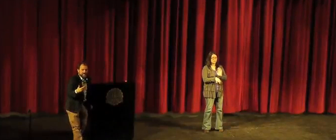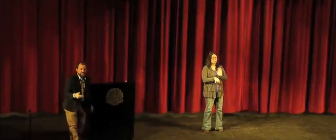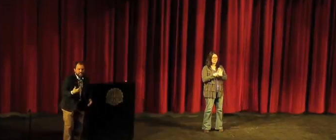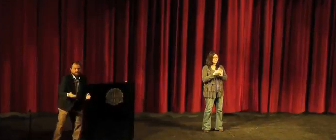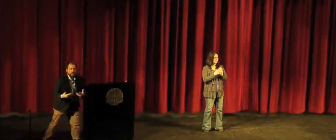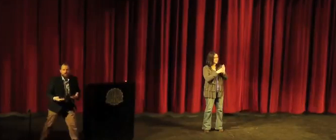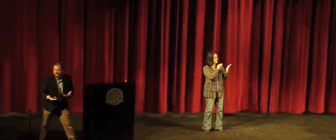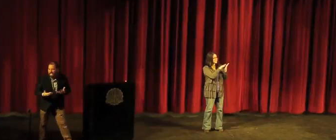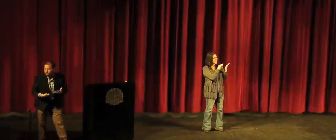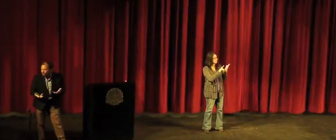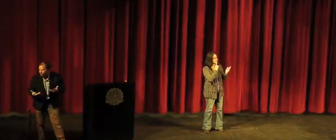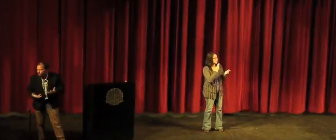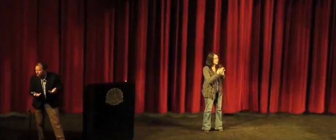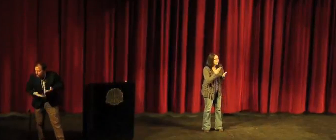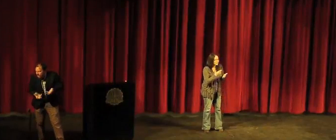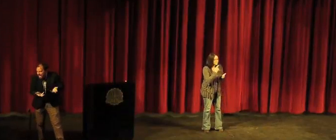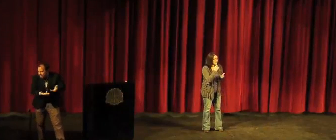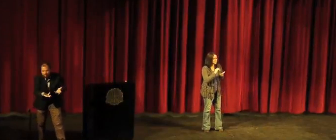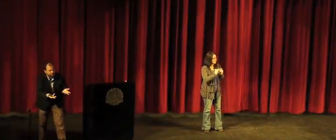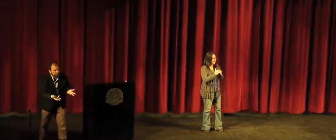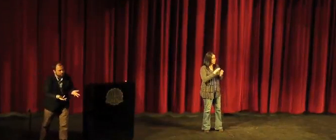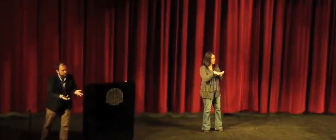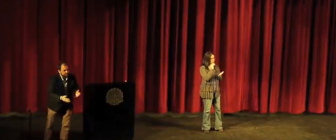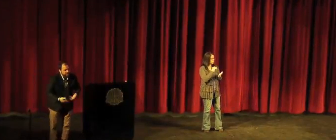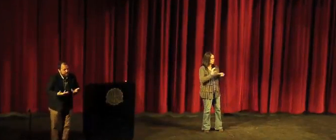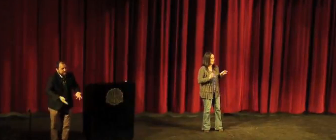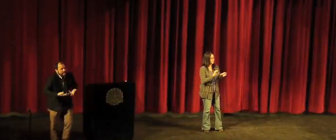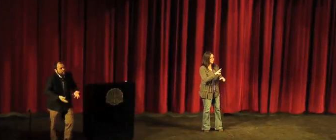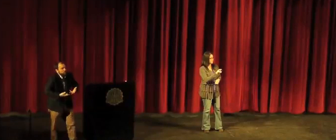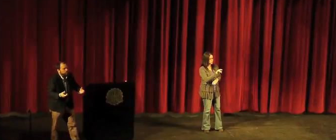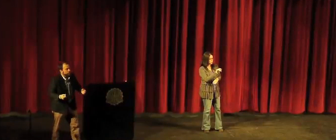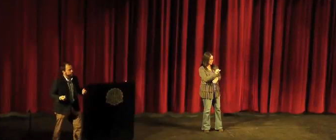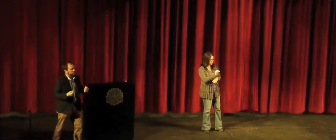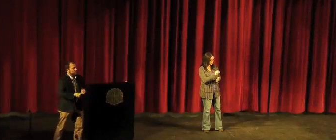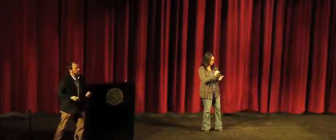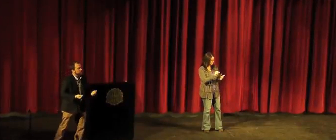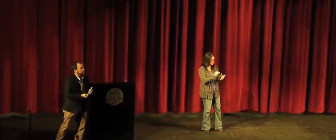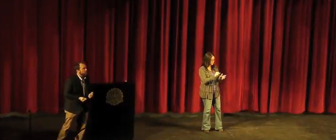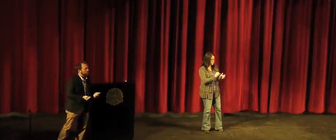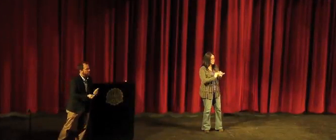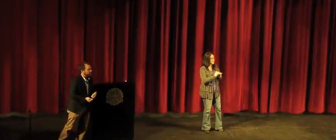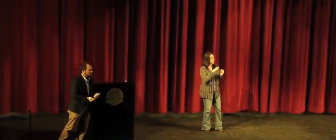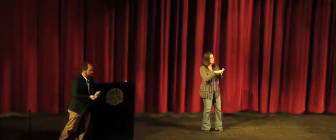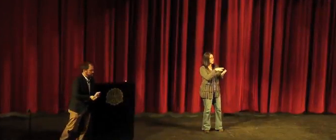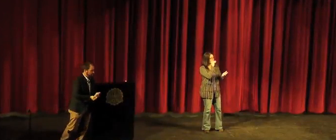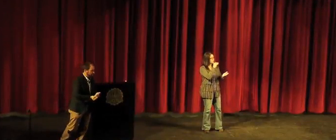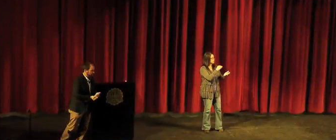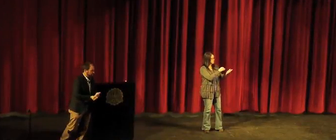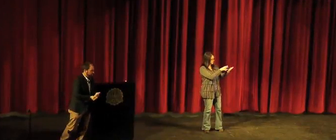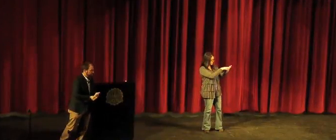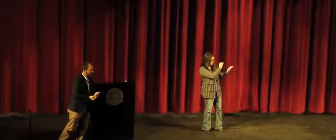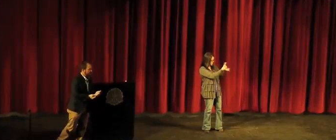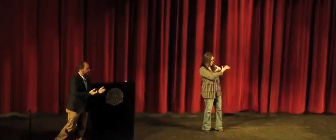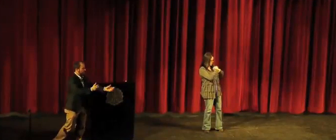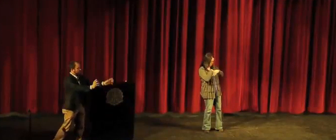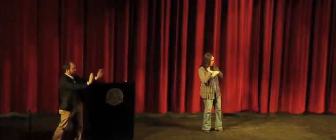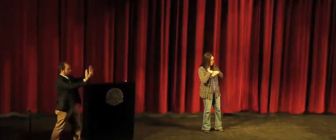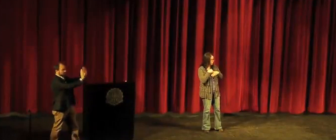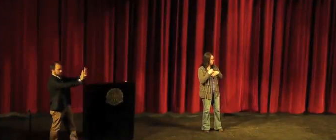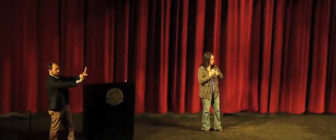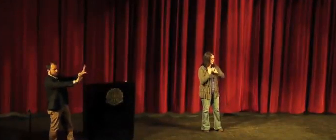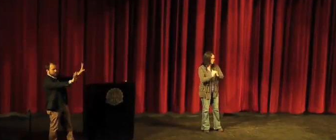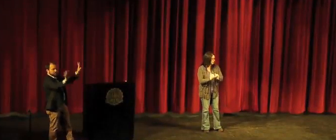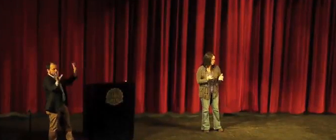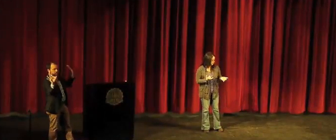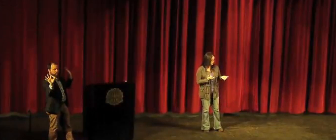thing, because that's partly how you learn to act virtuously. It's how you learn to sort of put on the virtues. It's one of the reasons